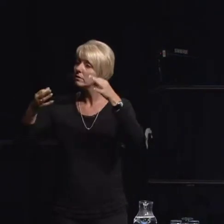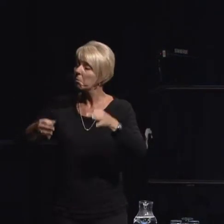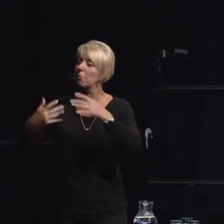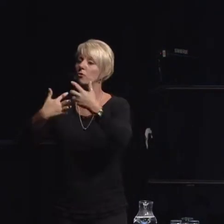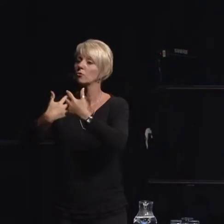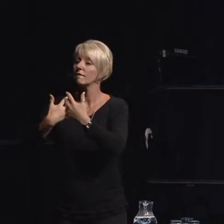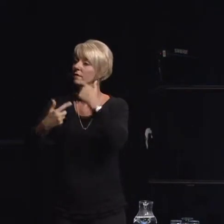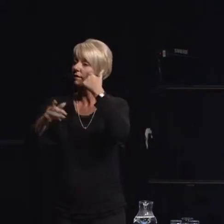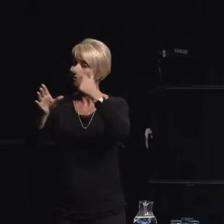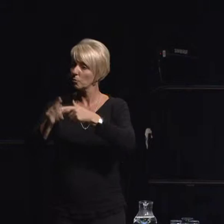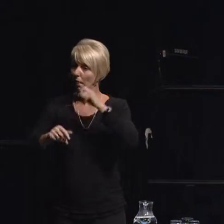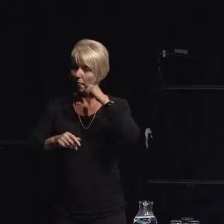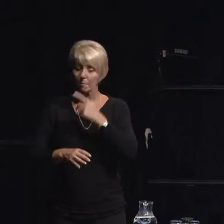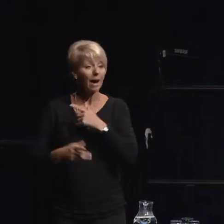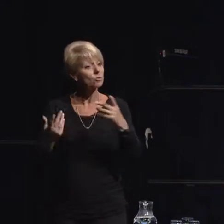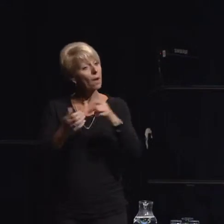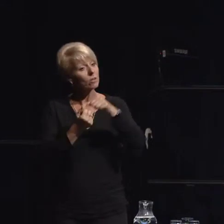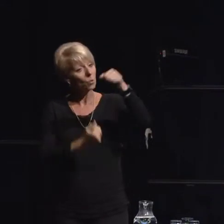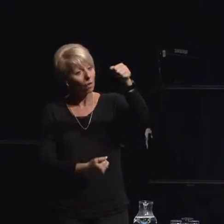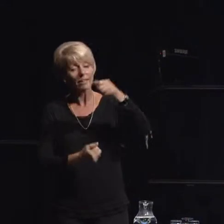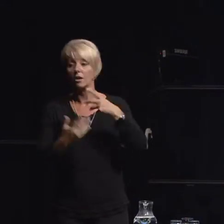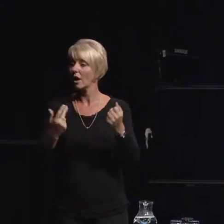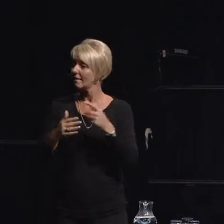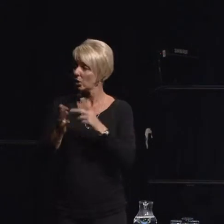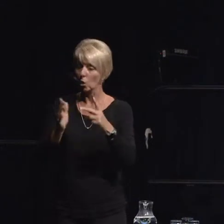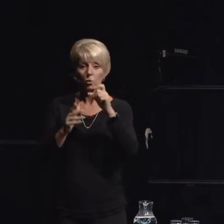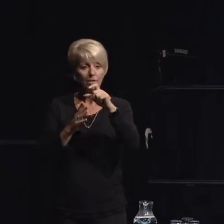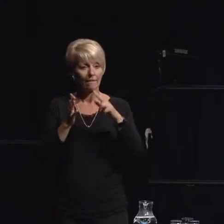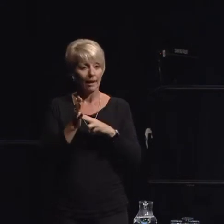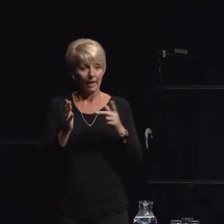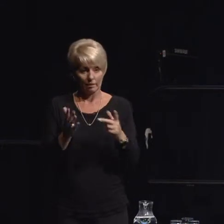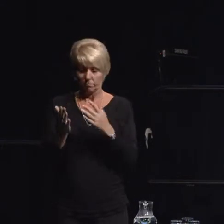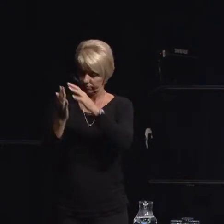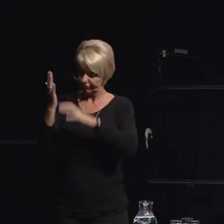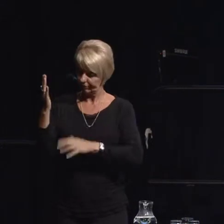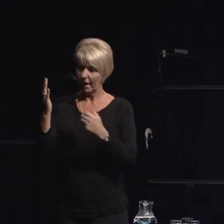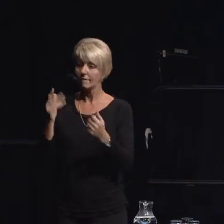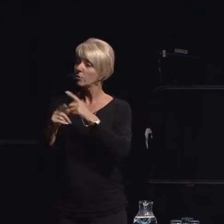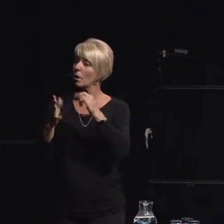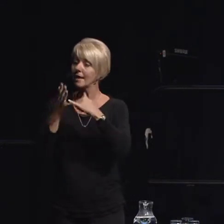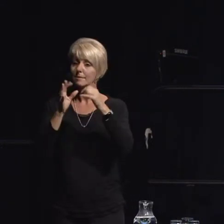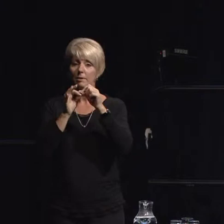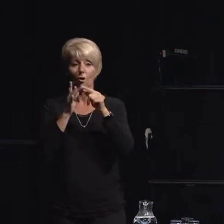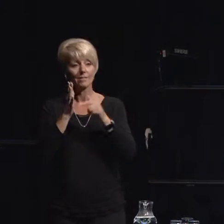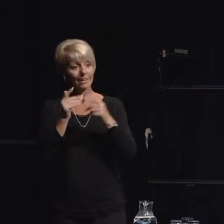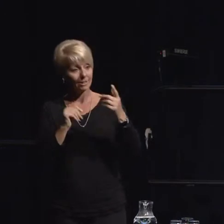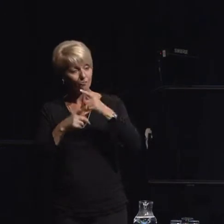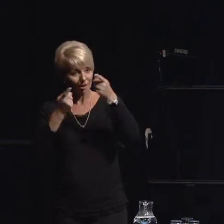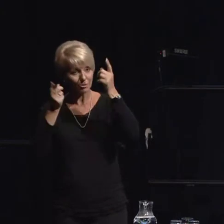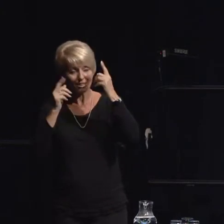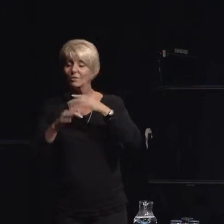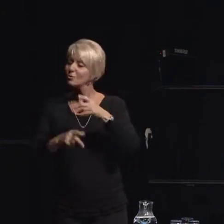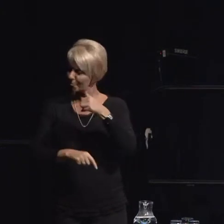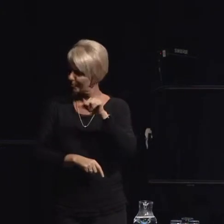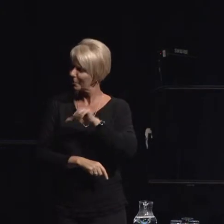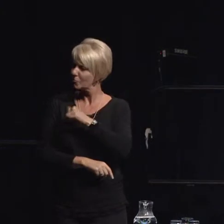have a truly vocational qualification on your curriculum vitae. You are an SBIT graduate and you should be proud of it, and that's